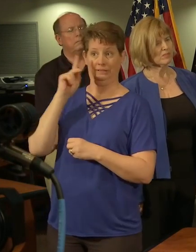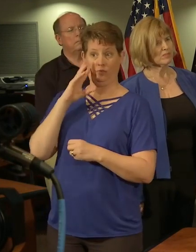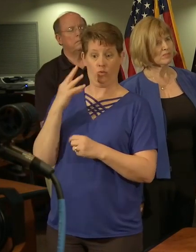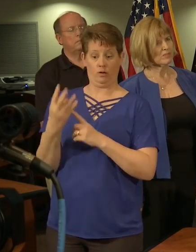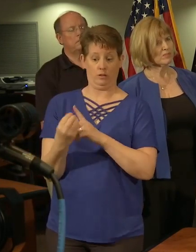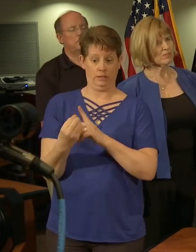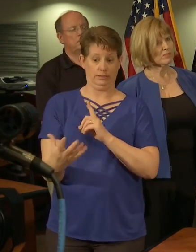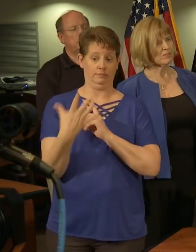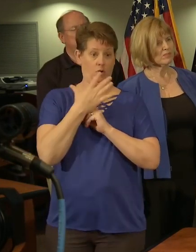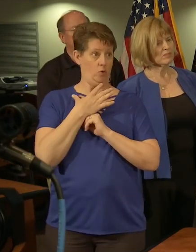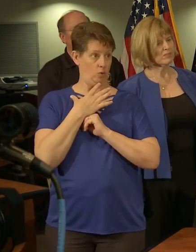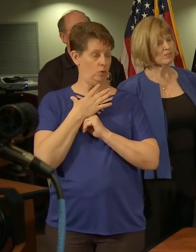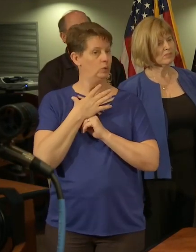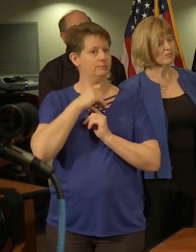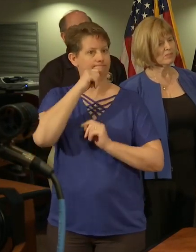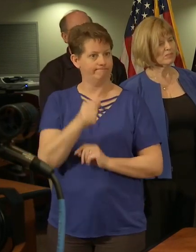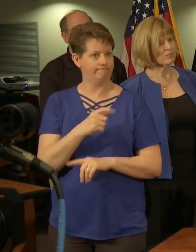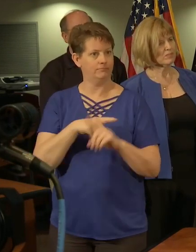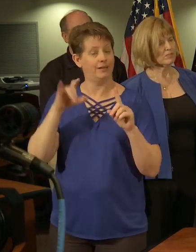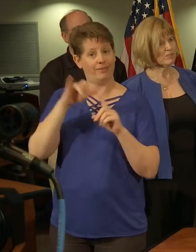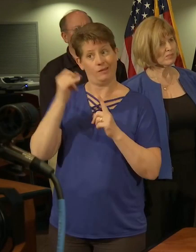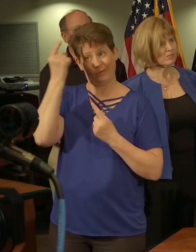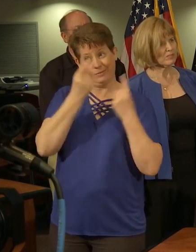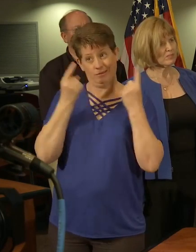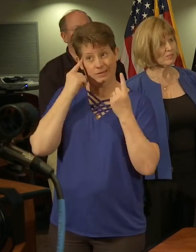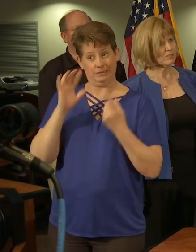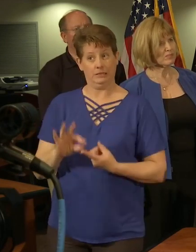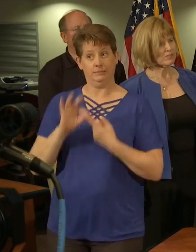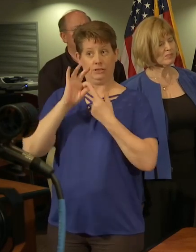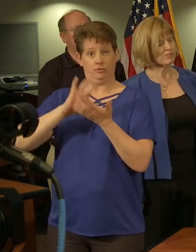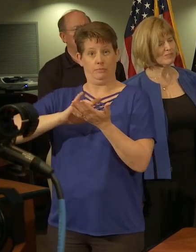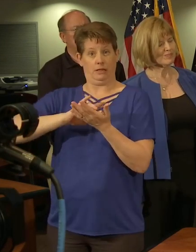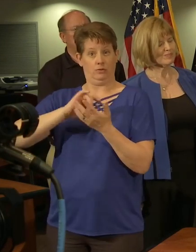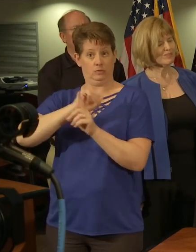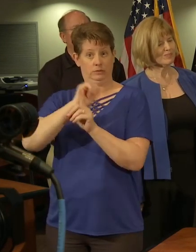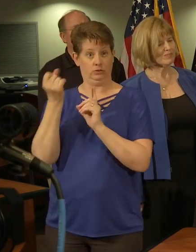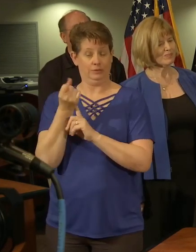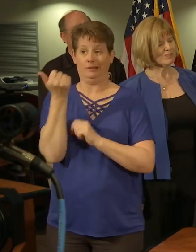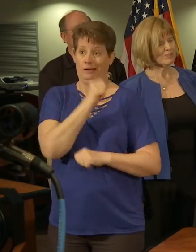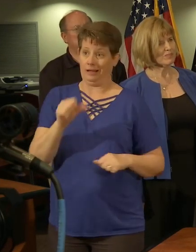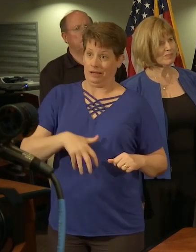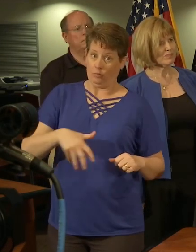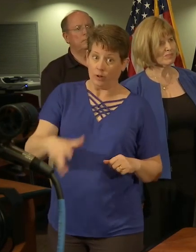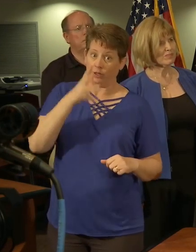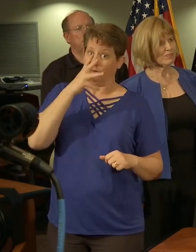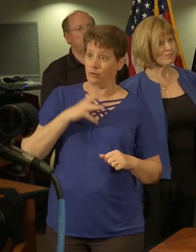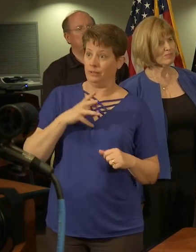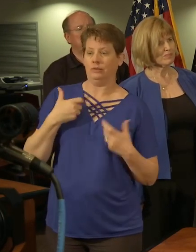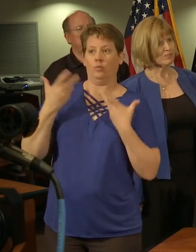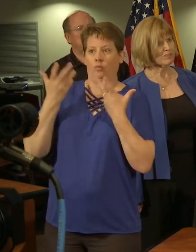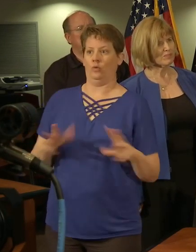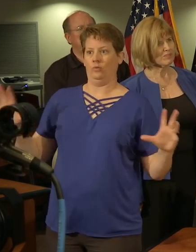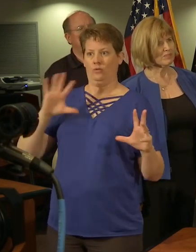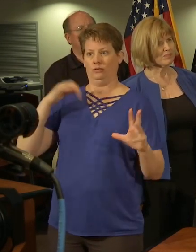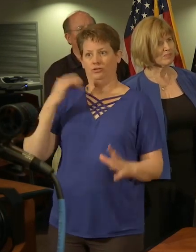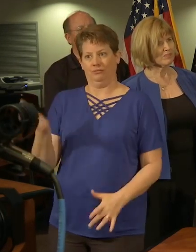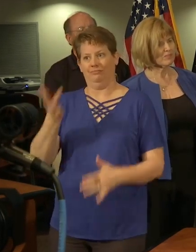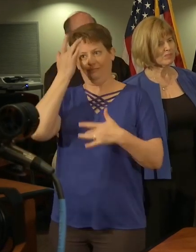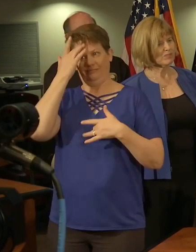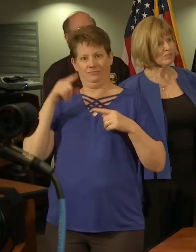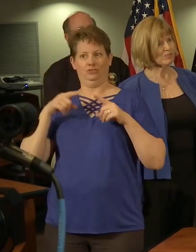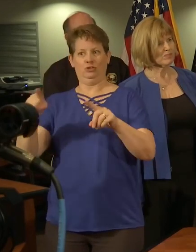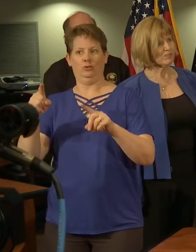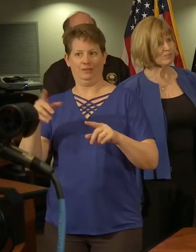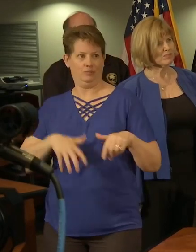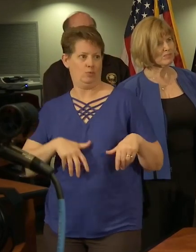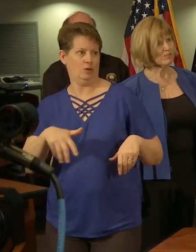exposed, but that might be considered as a special medical condition, and any pregnant woman wouldn't want to have an illness during her pregnancy, so they